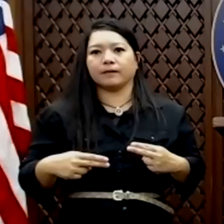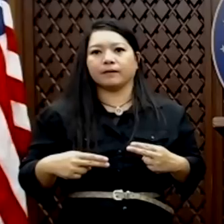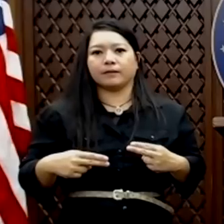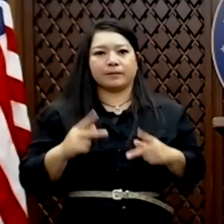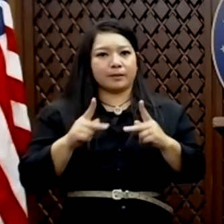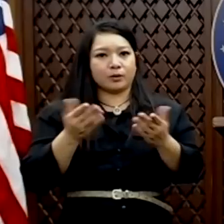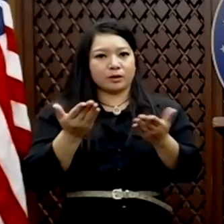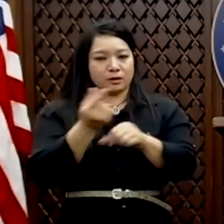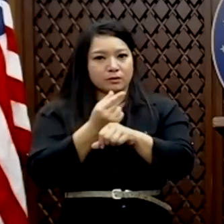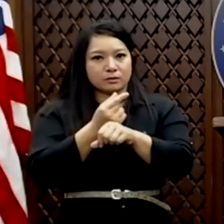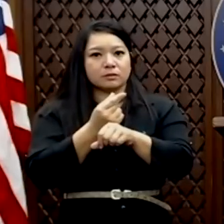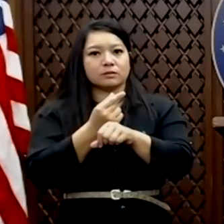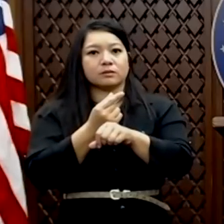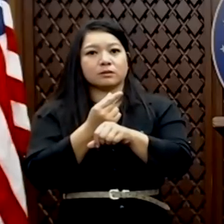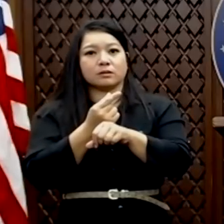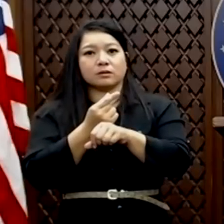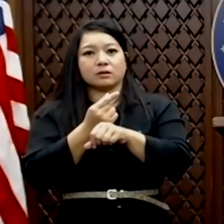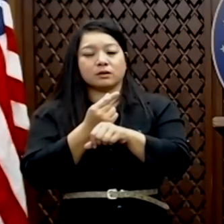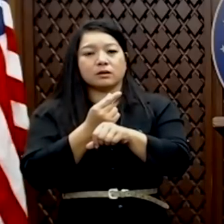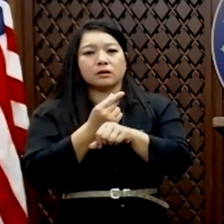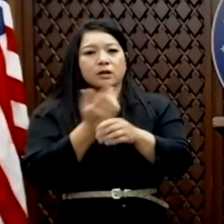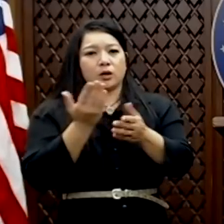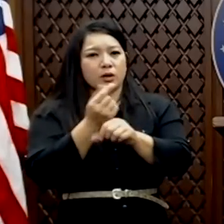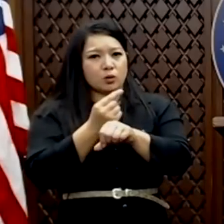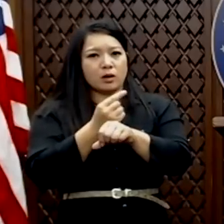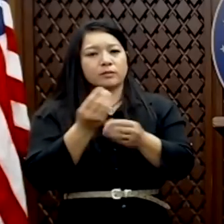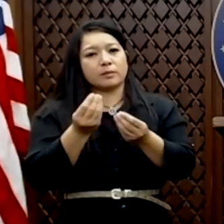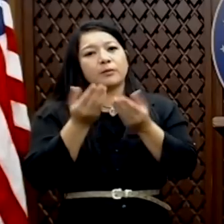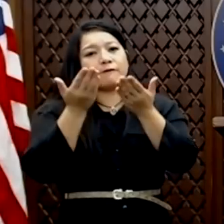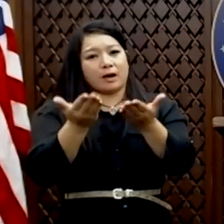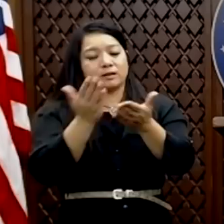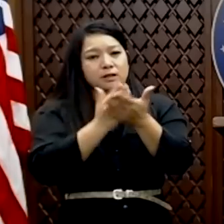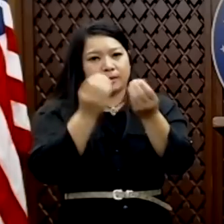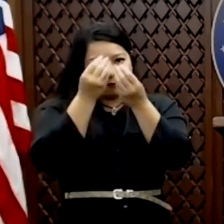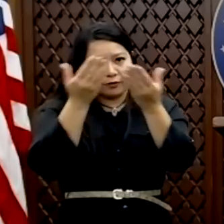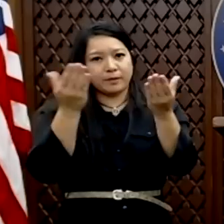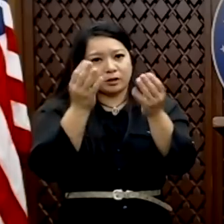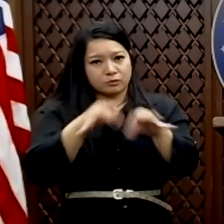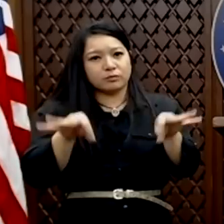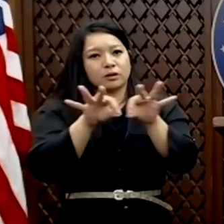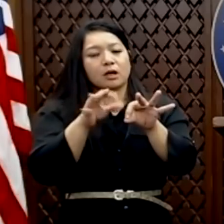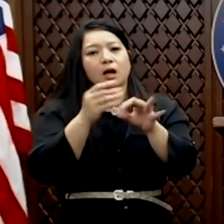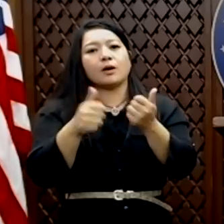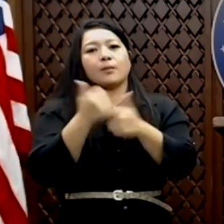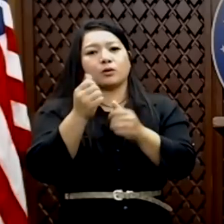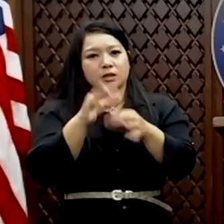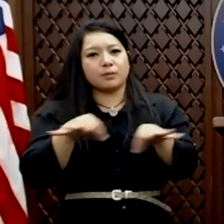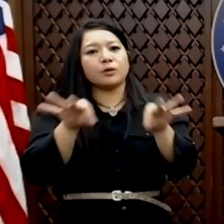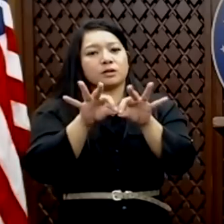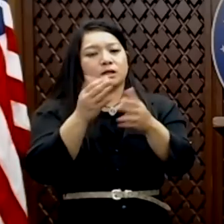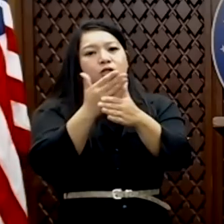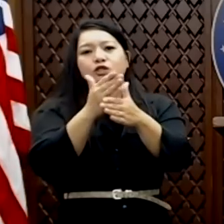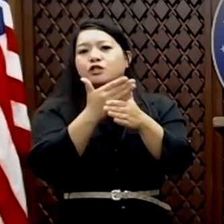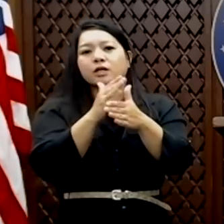stakeholder that have come here to provide information, and most importantly to share